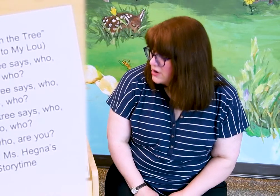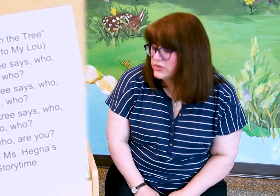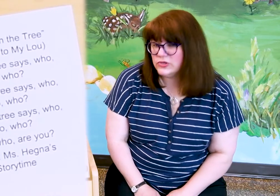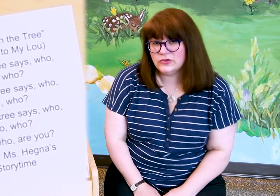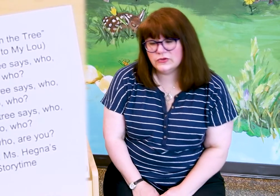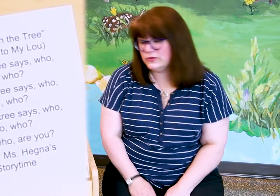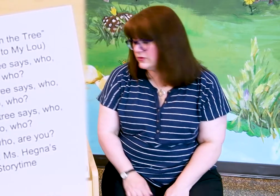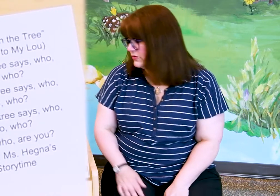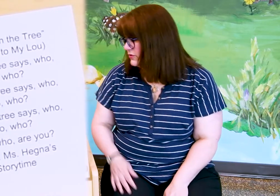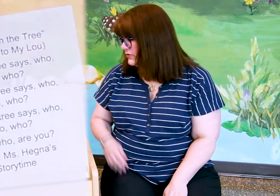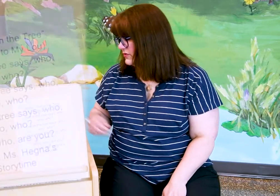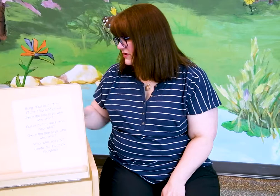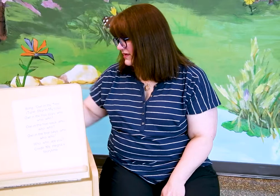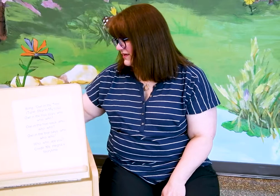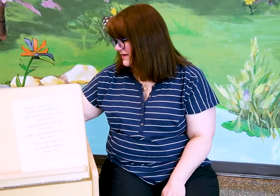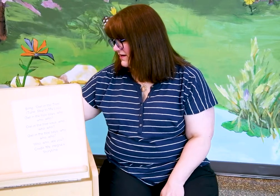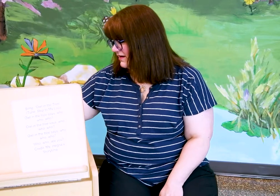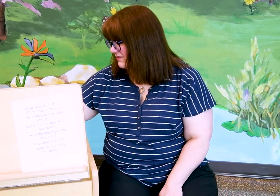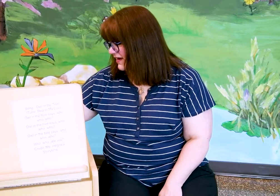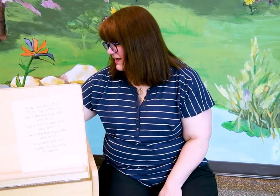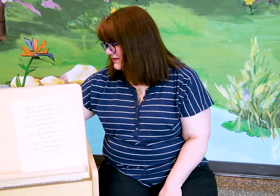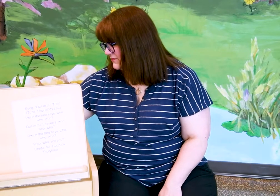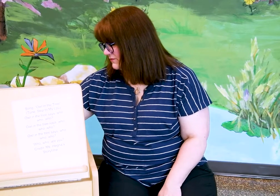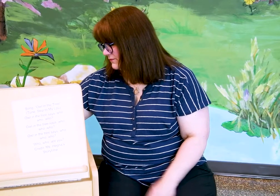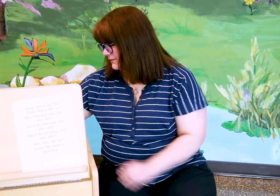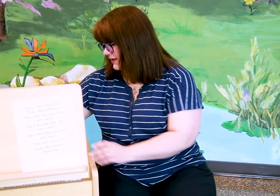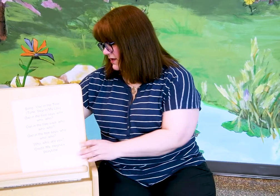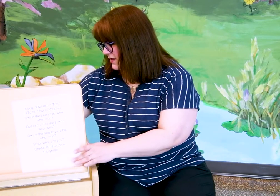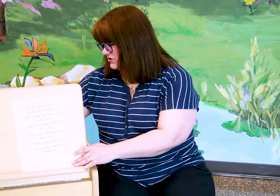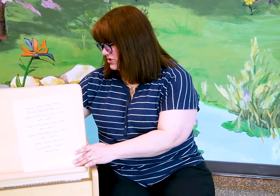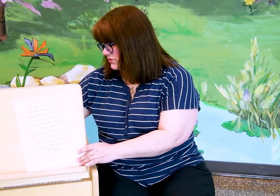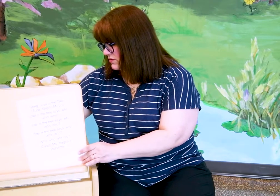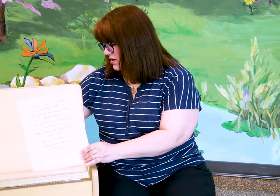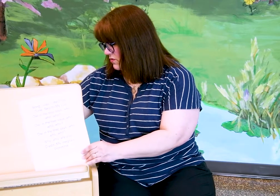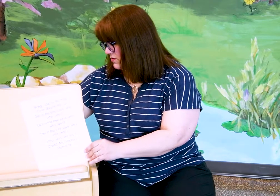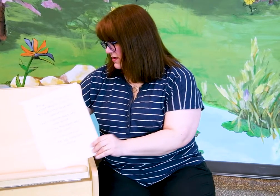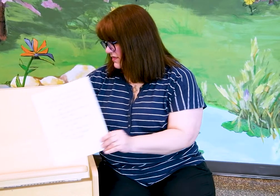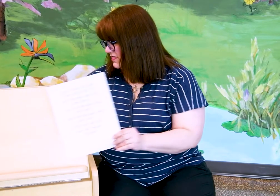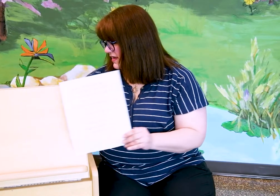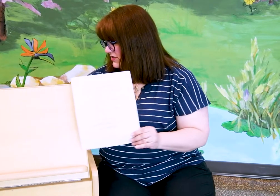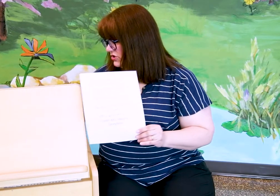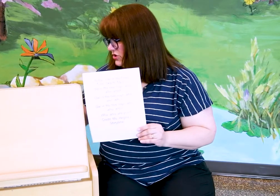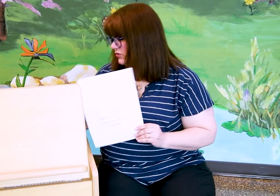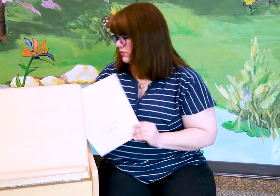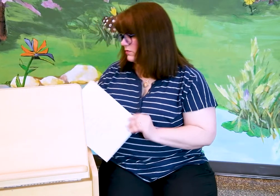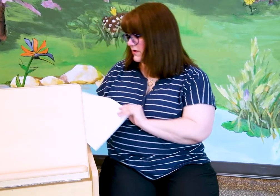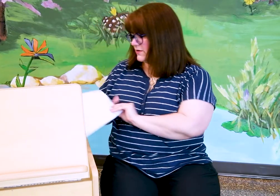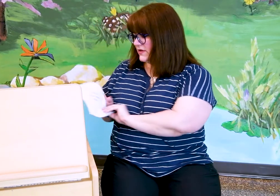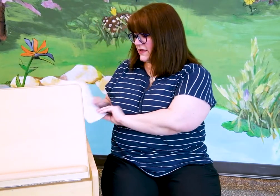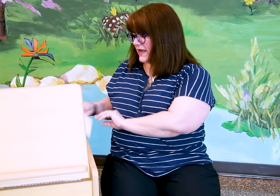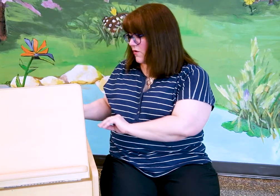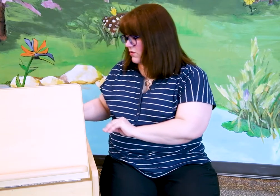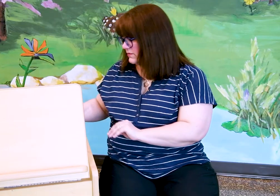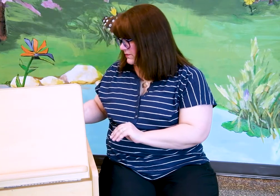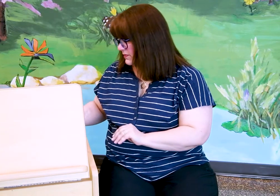are you? All right. Do you know that you can be an owl?